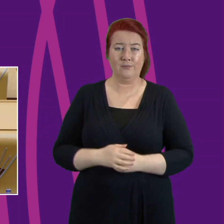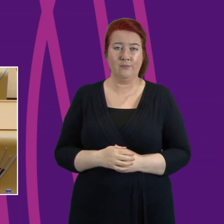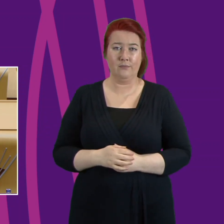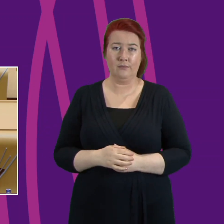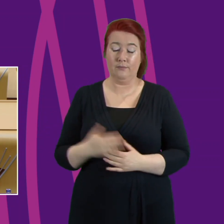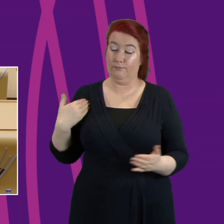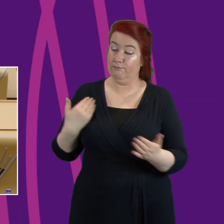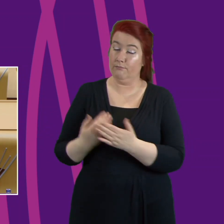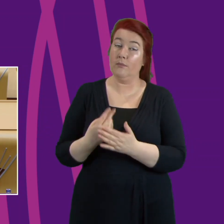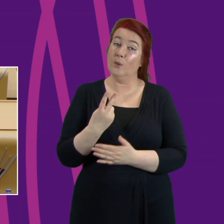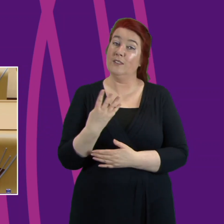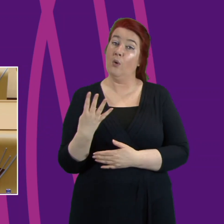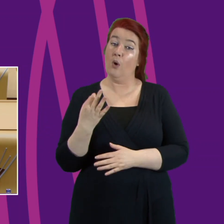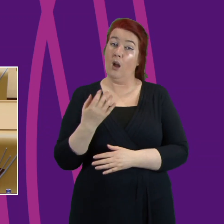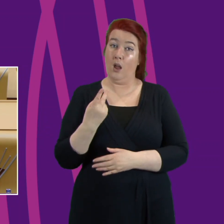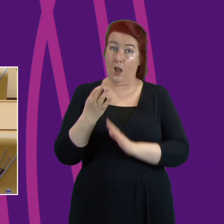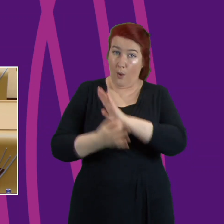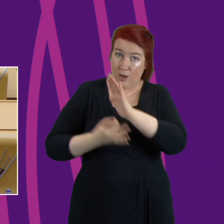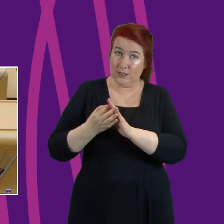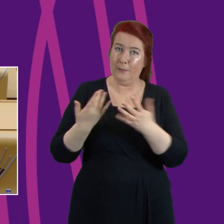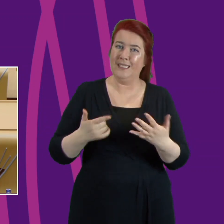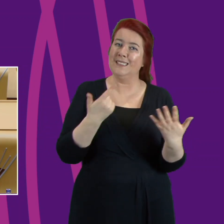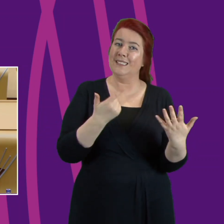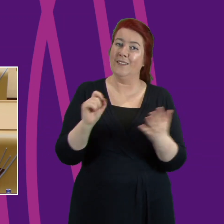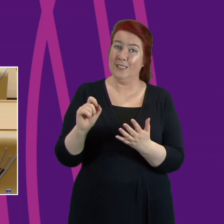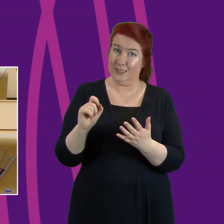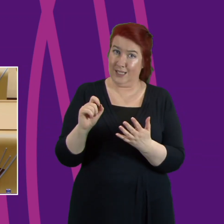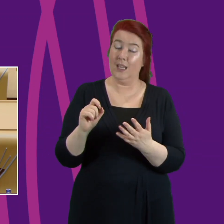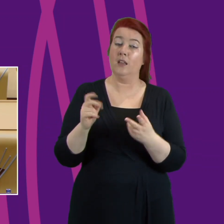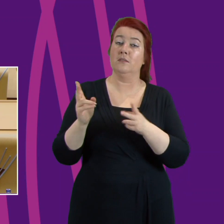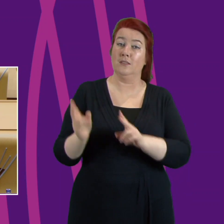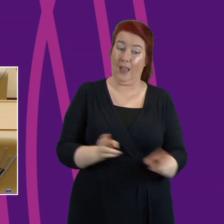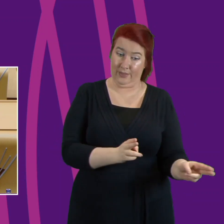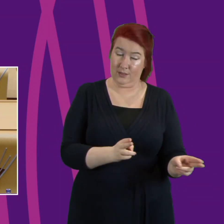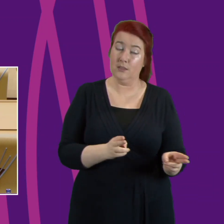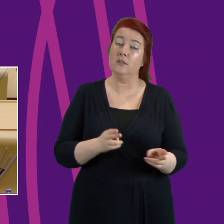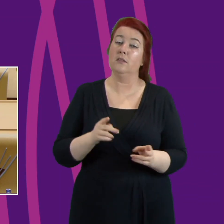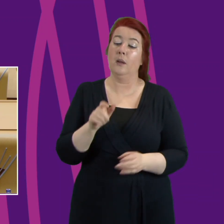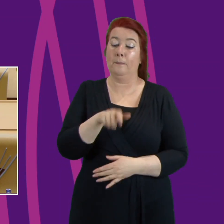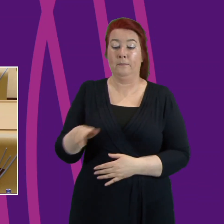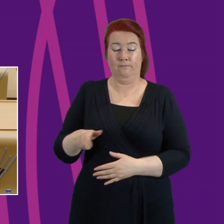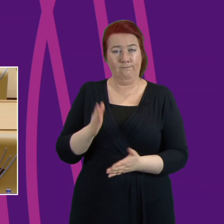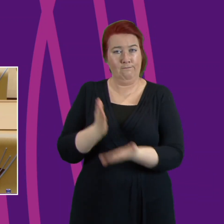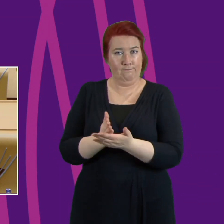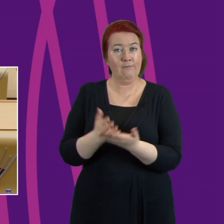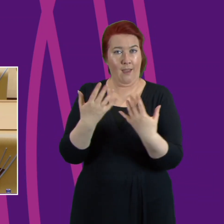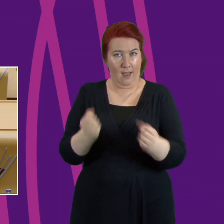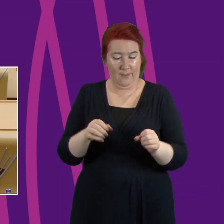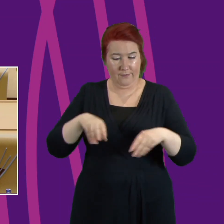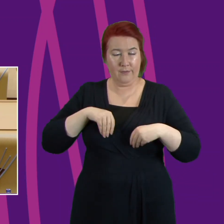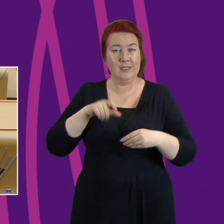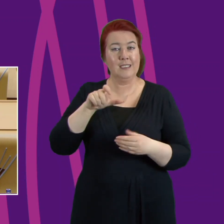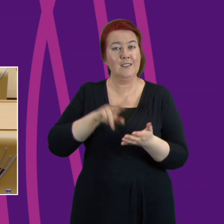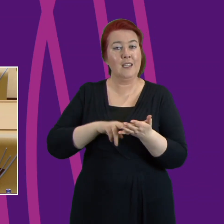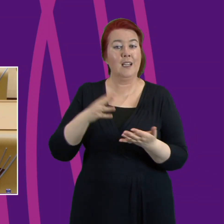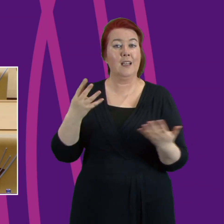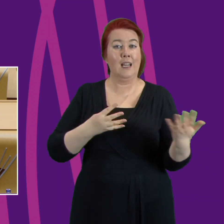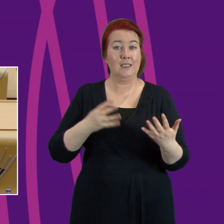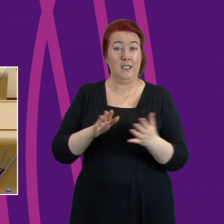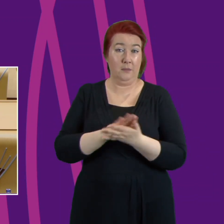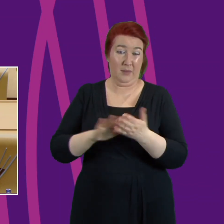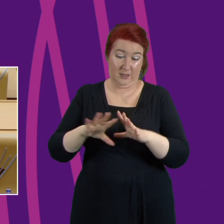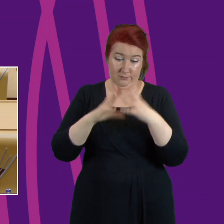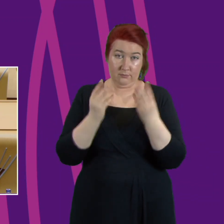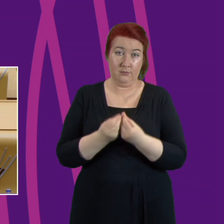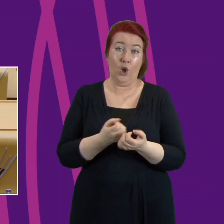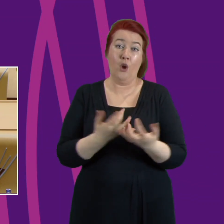hours, 70 deaths have been registered of patients who have been confirmed as having Covid-19, and that takes the total number of